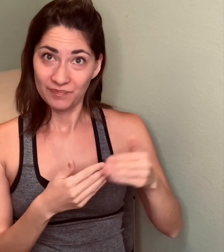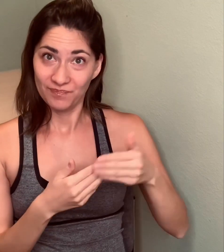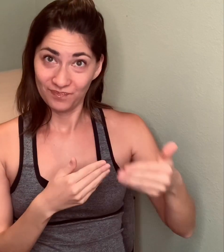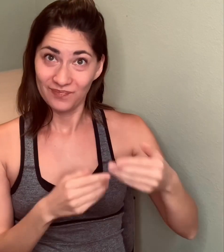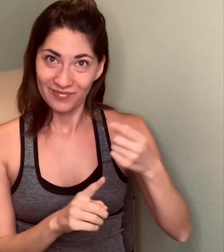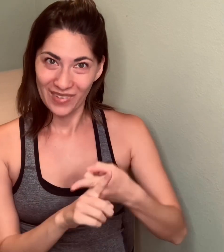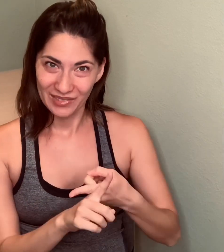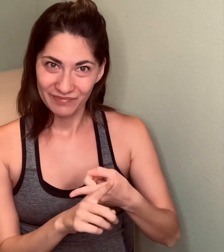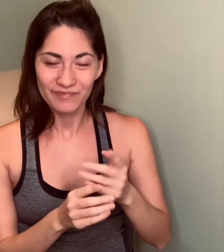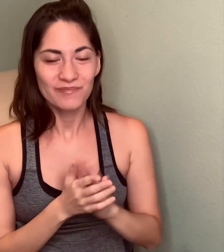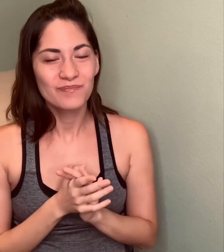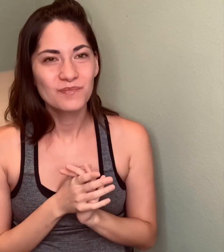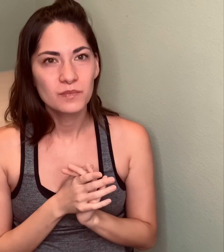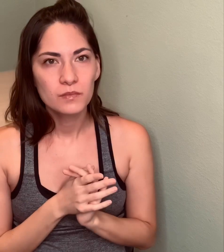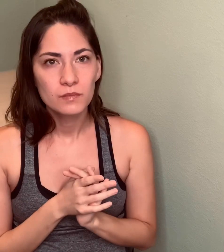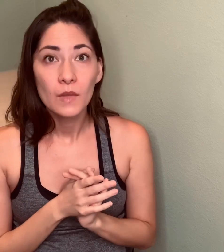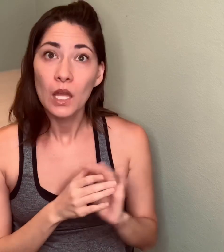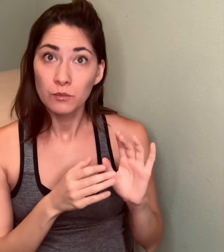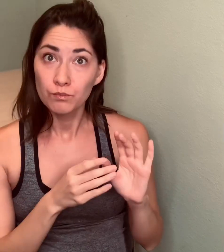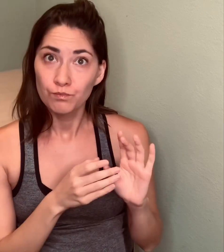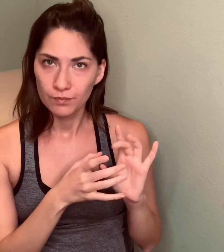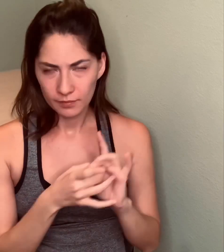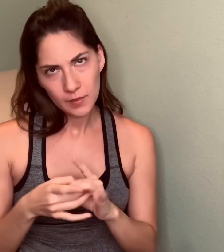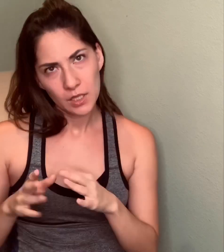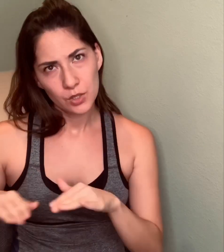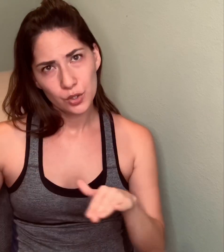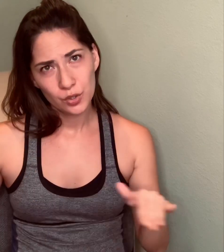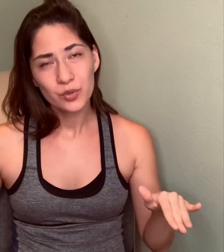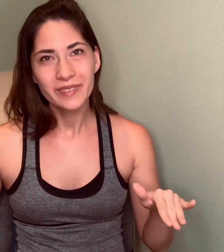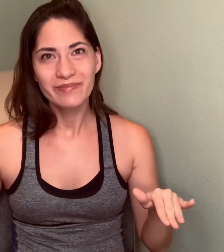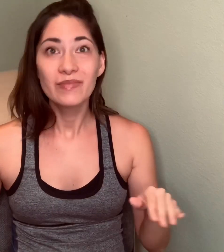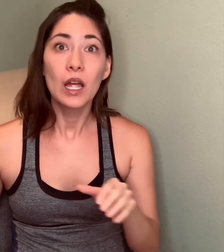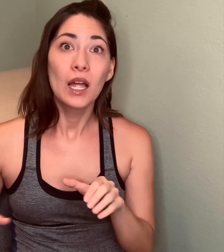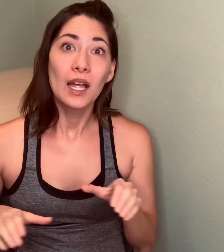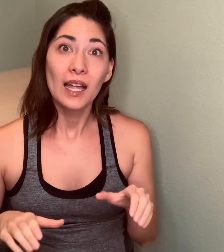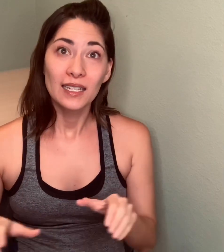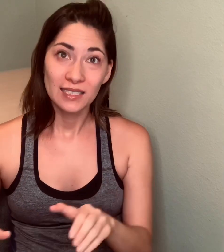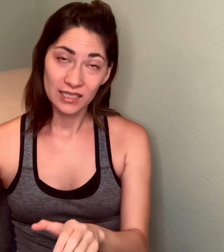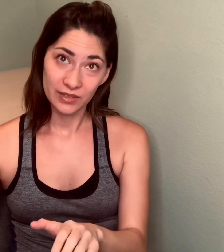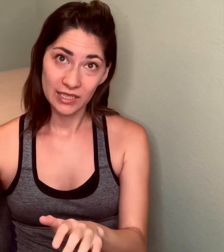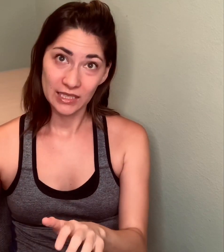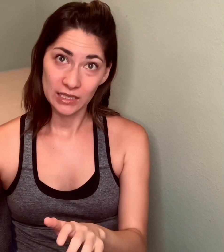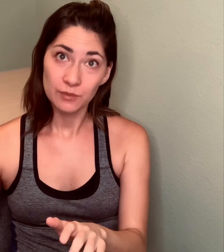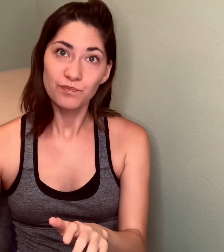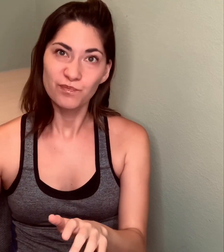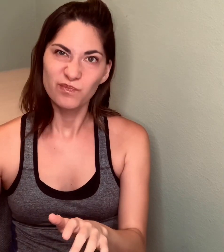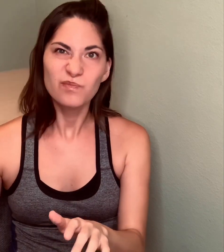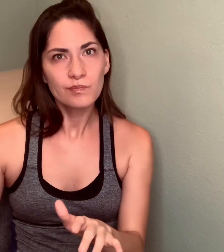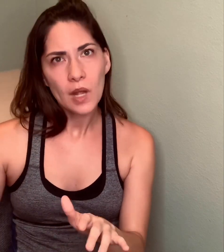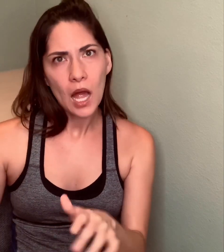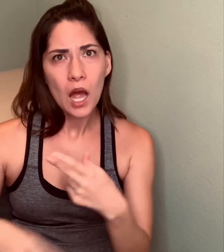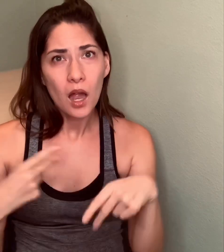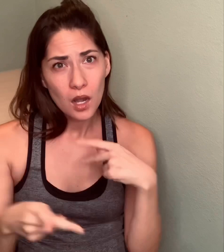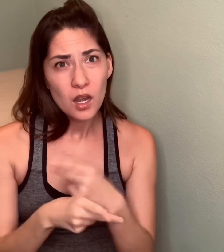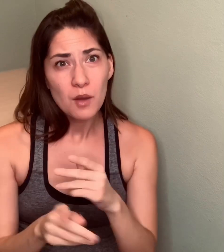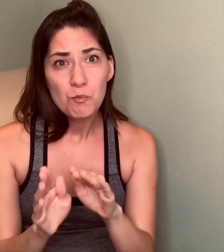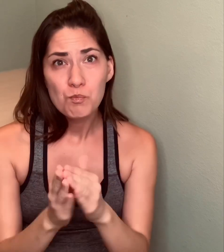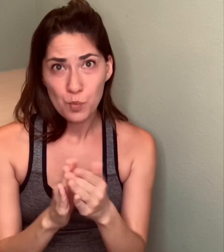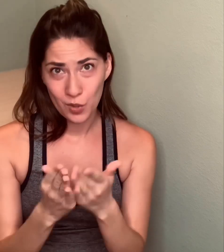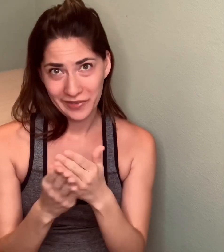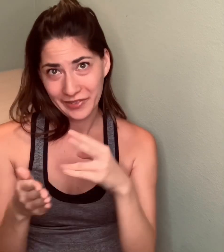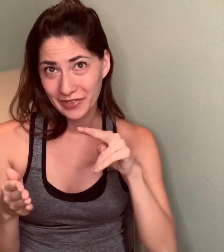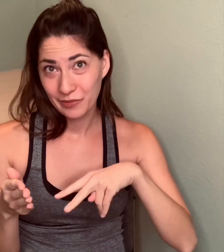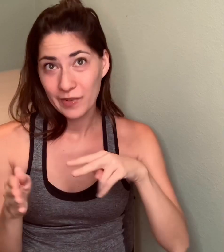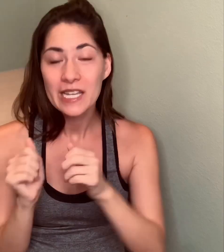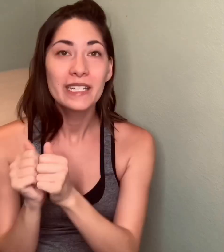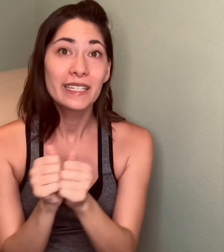something that I wanted to talk about related with children is the activities we do with them, and then the kind of